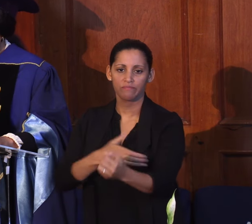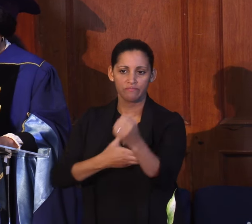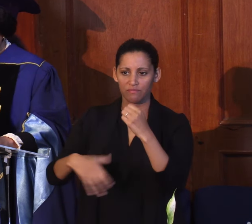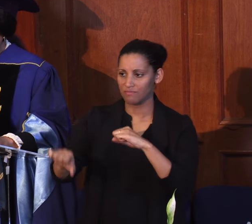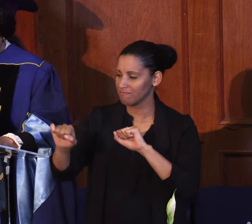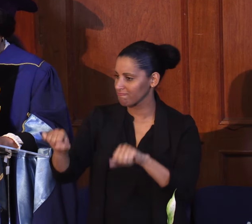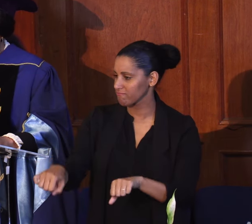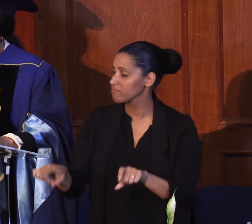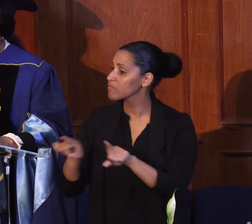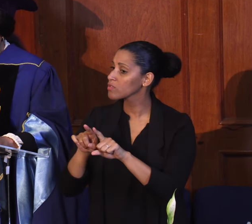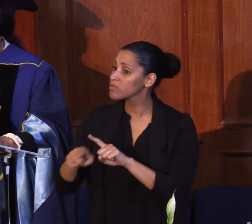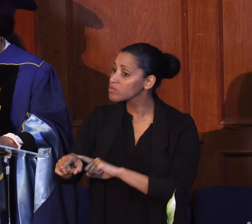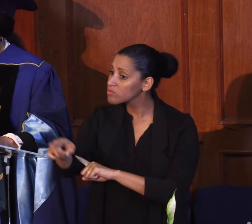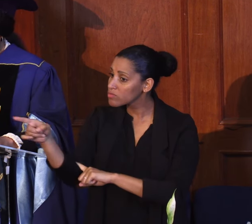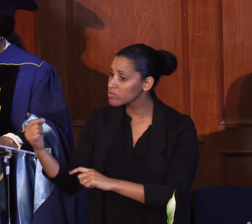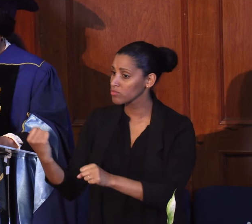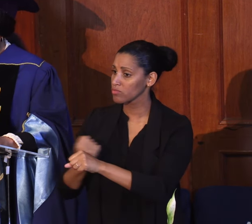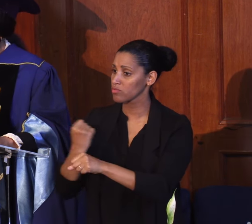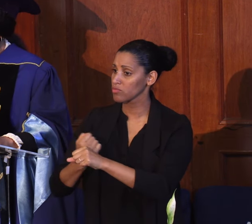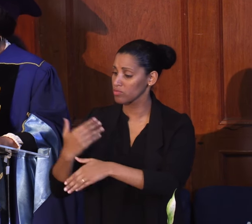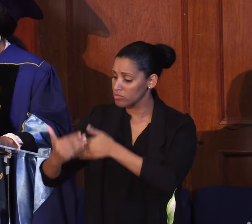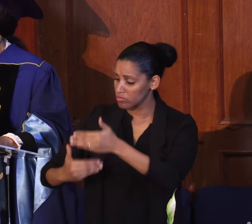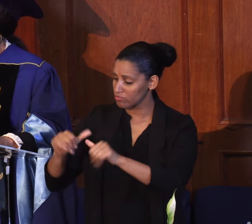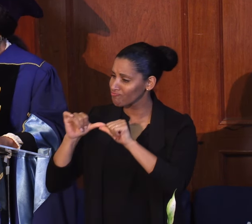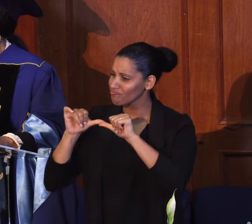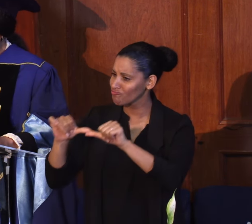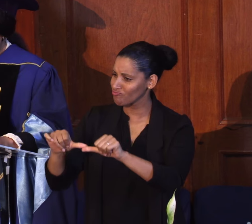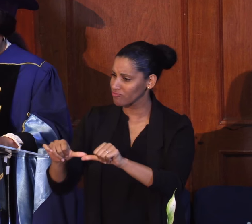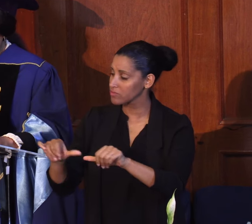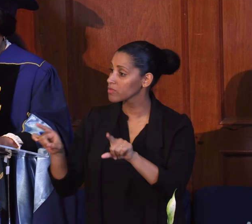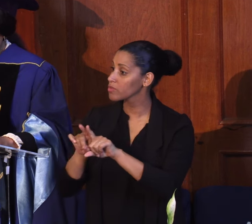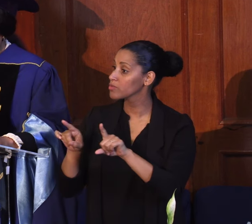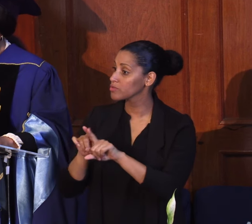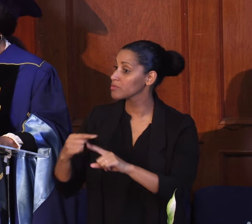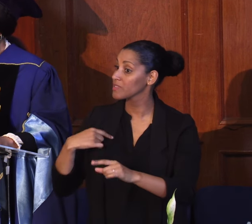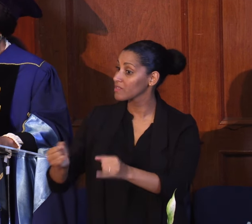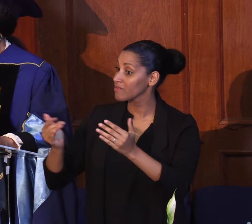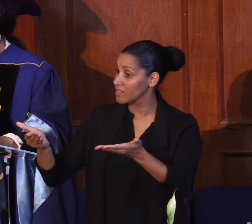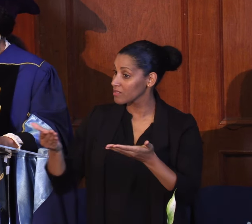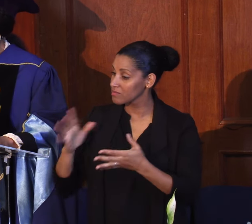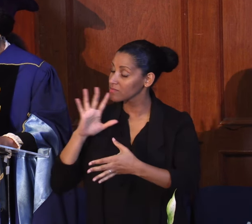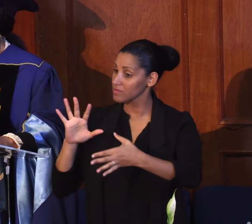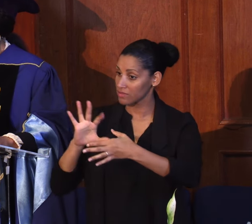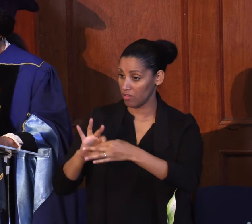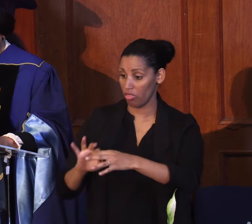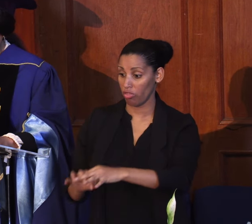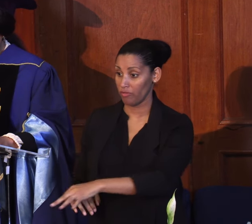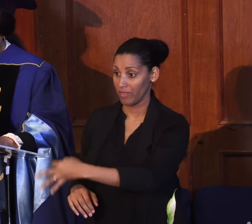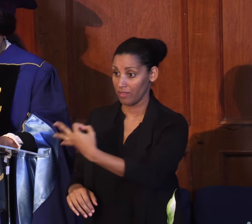To continue this important process, I invite you to commit to three things.